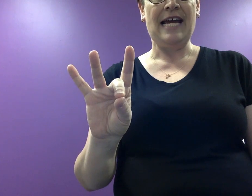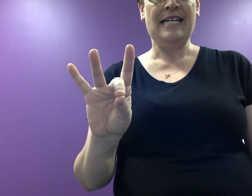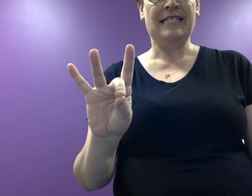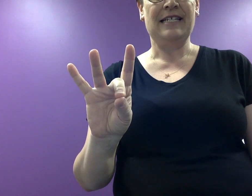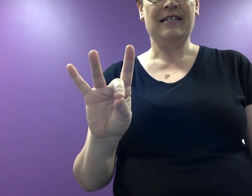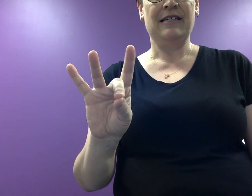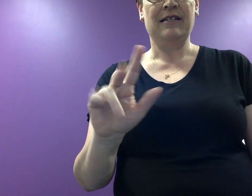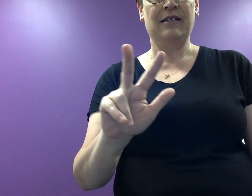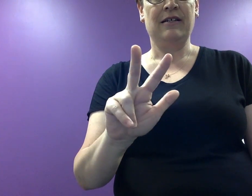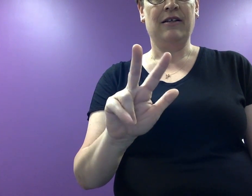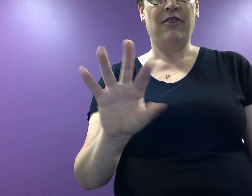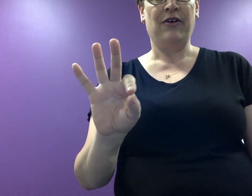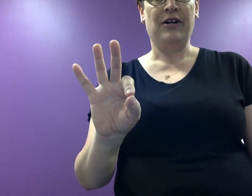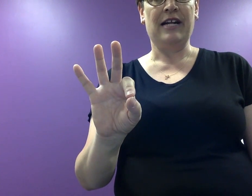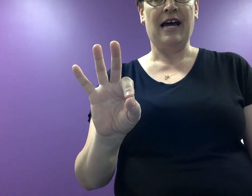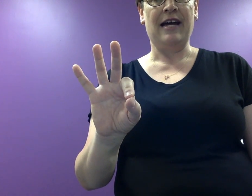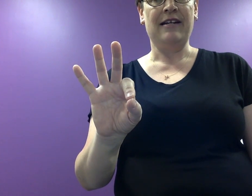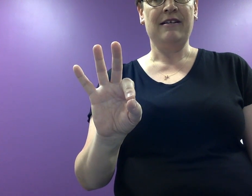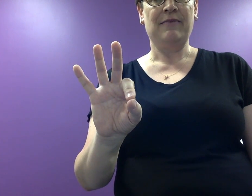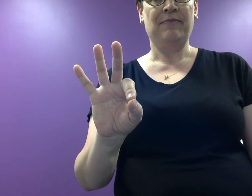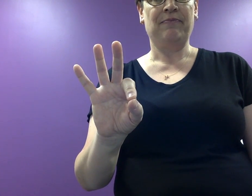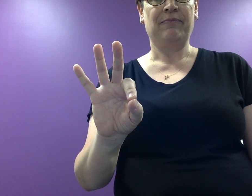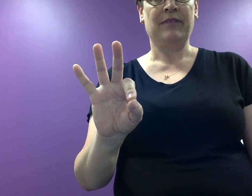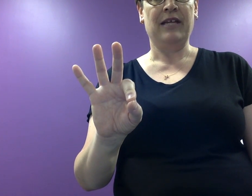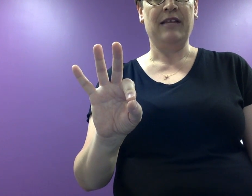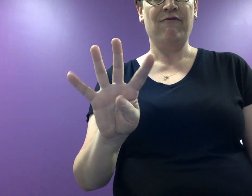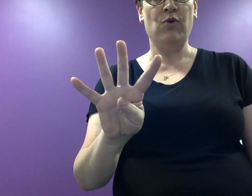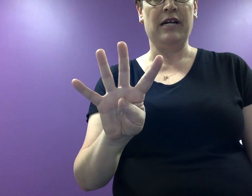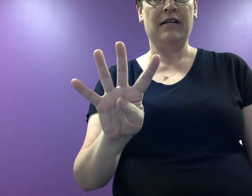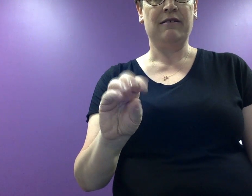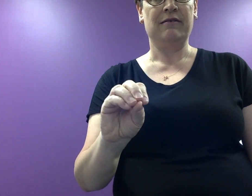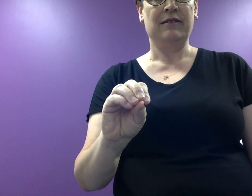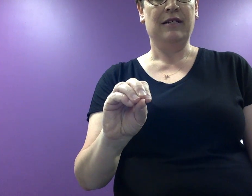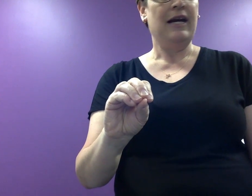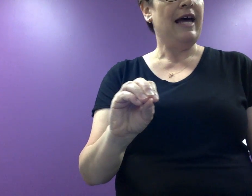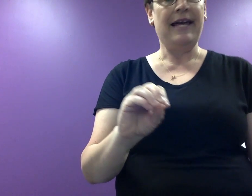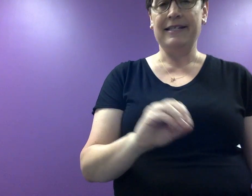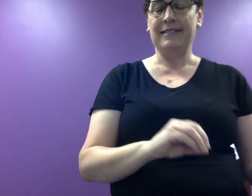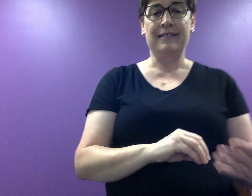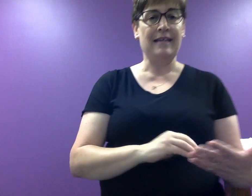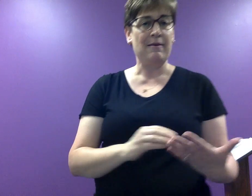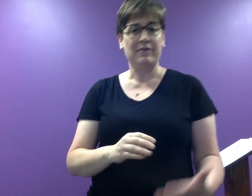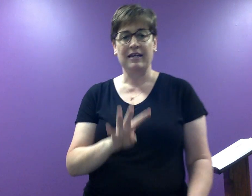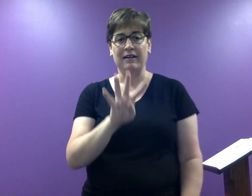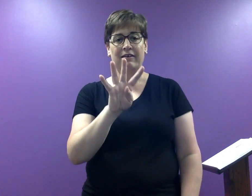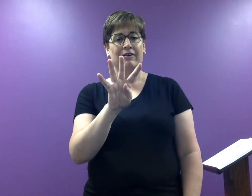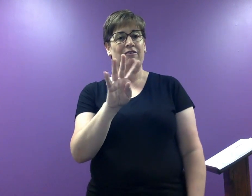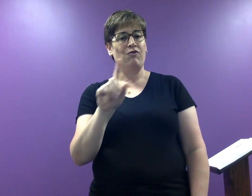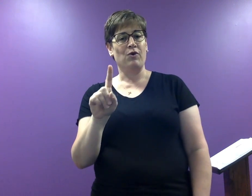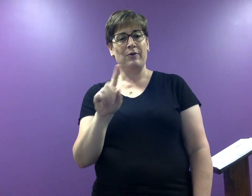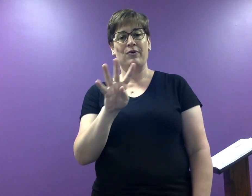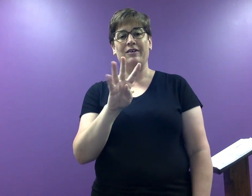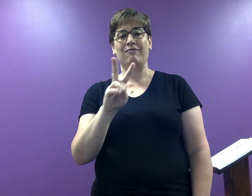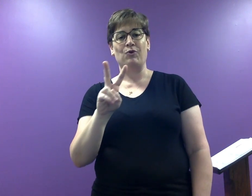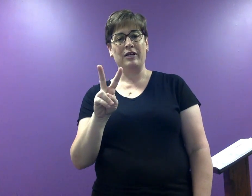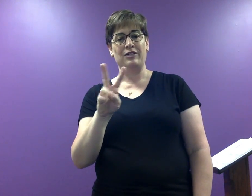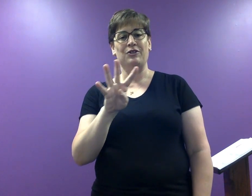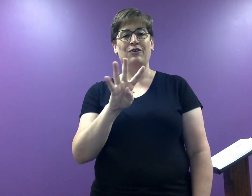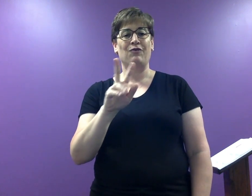38, 39, and then 40. And it's the same thing, 41, 42,